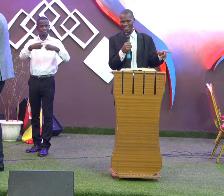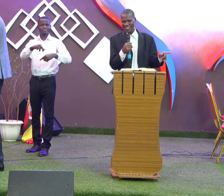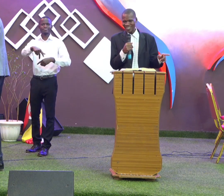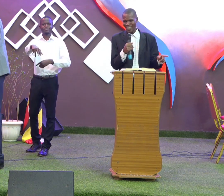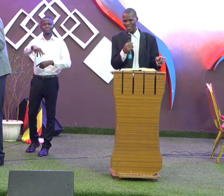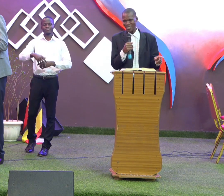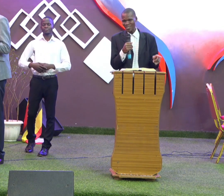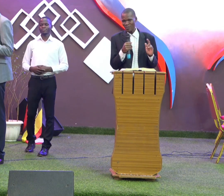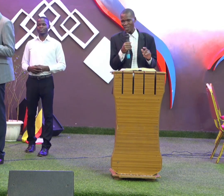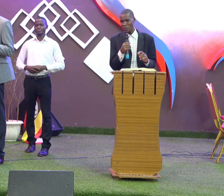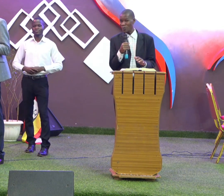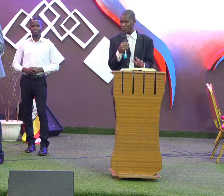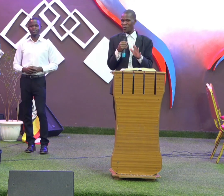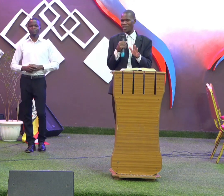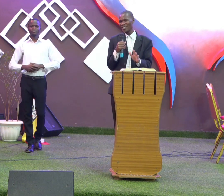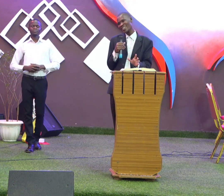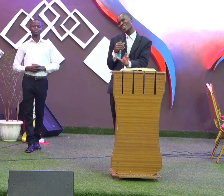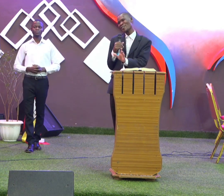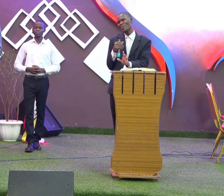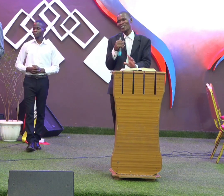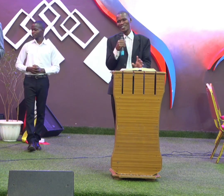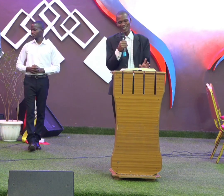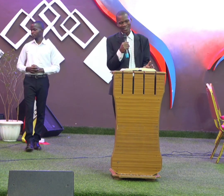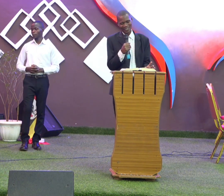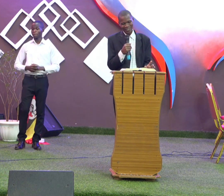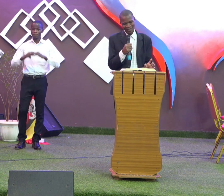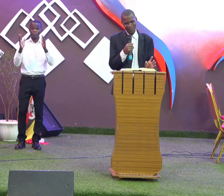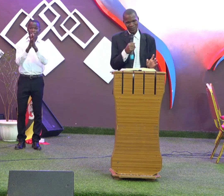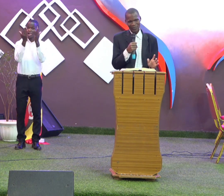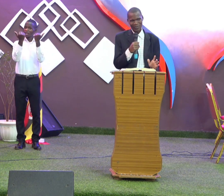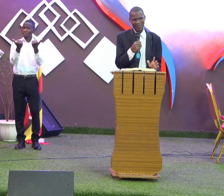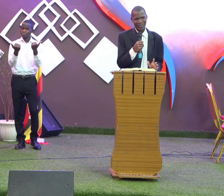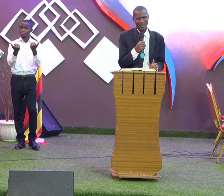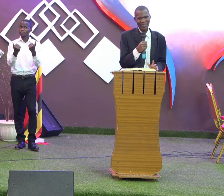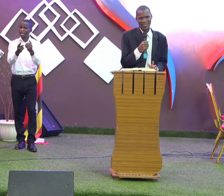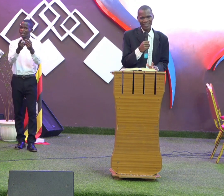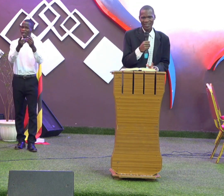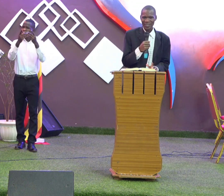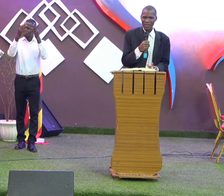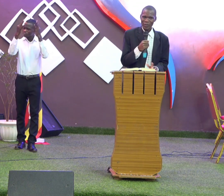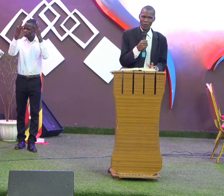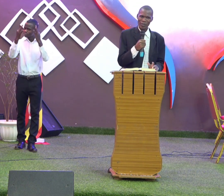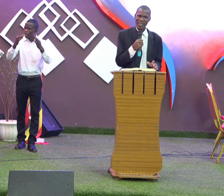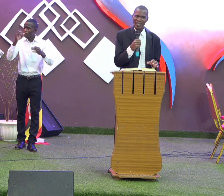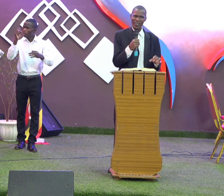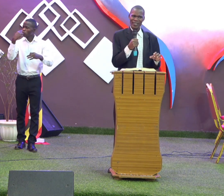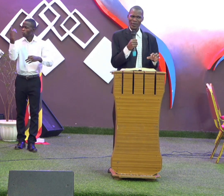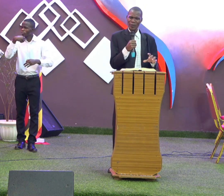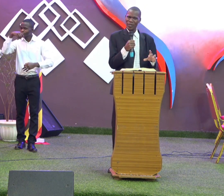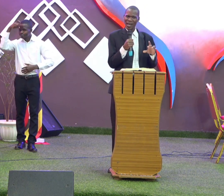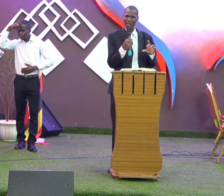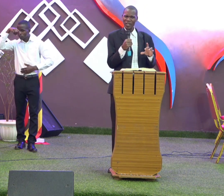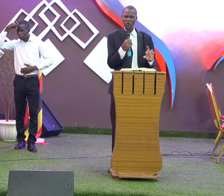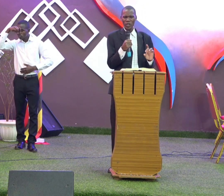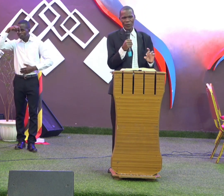is carrying, then it's better you give him away such that he goes. Kakati ebintu ebimu tusana kuisa na magezi. So certain things